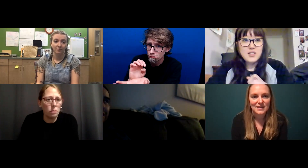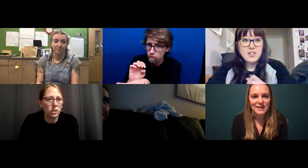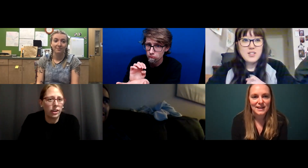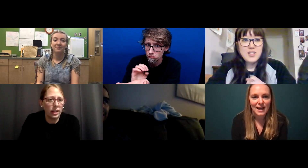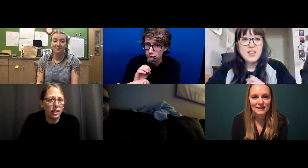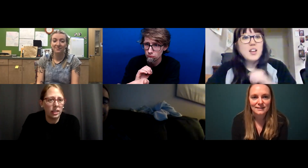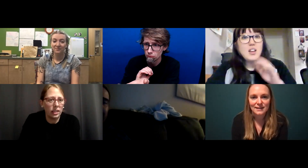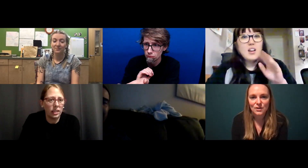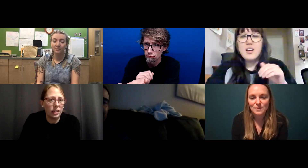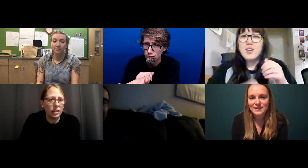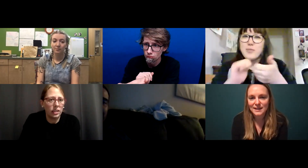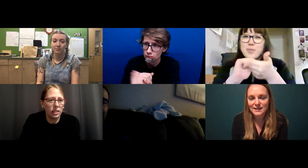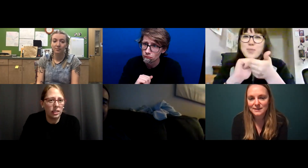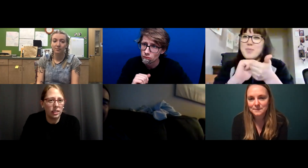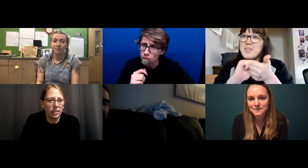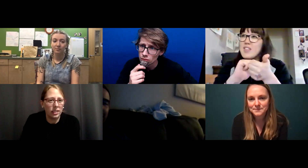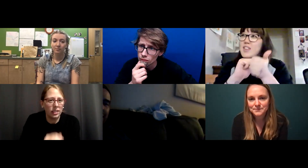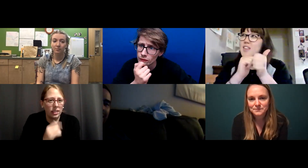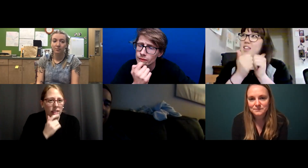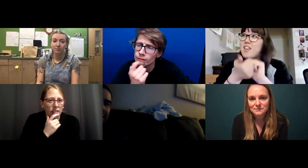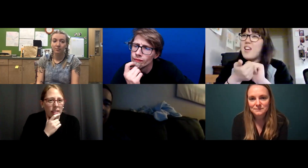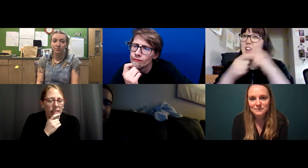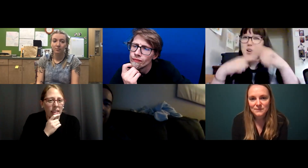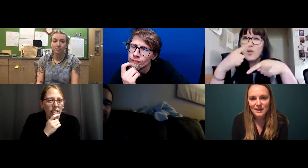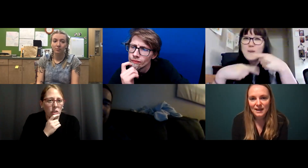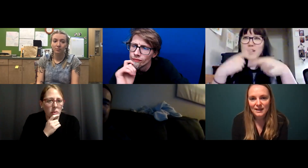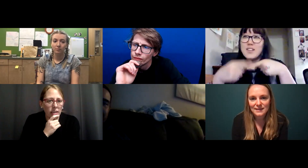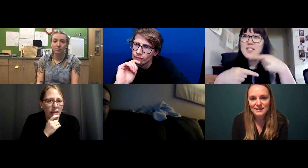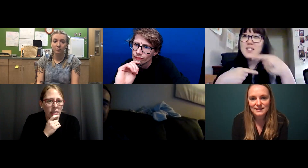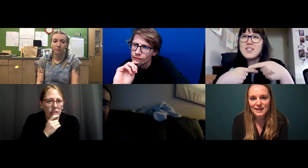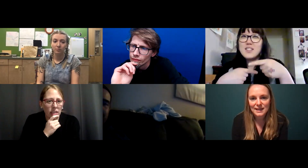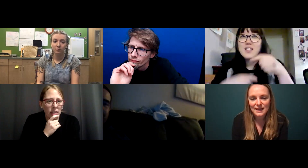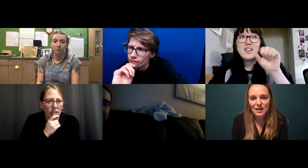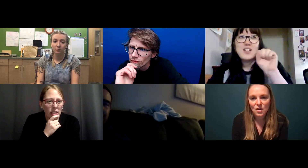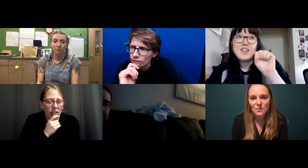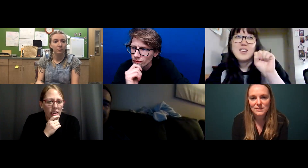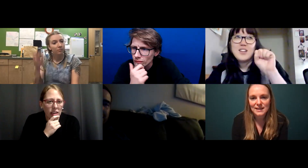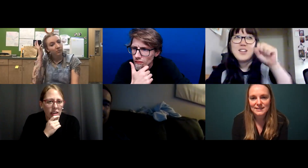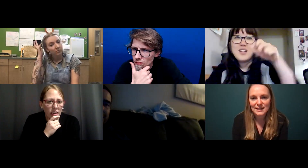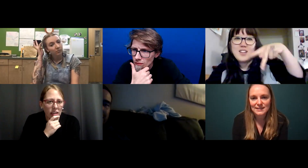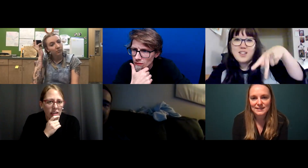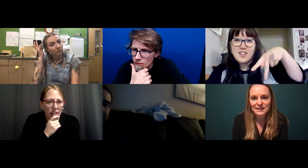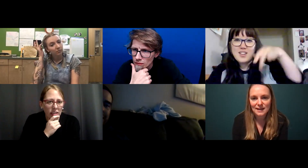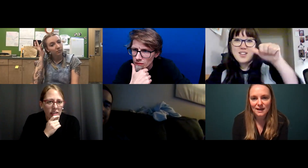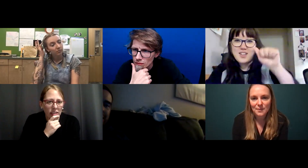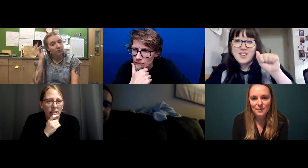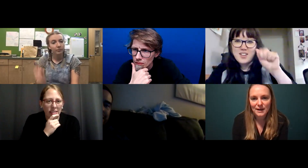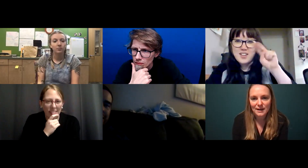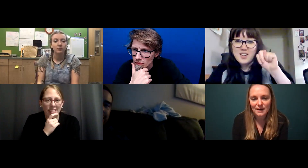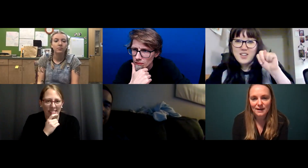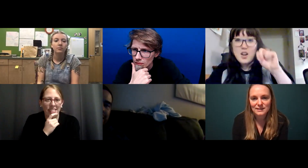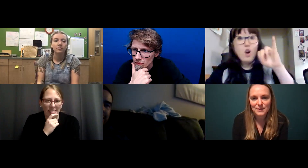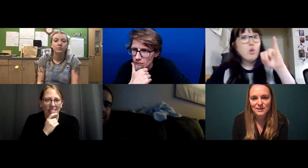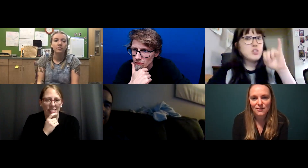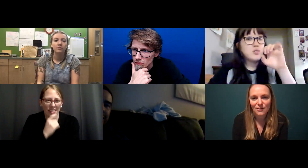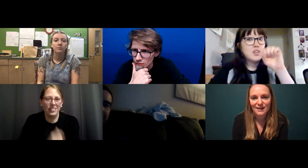Está I'm bien. sorry. Ann, ¿quiere comentar? Yeah, I just Ann wanted to ask. dice, ¿cómo se hace la seña